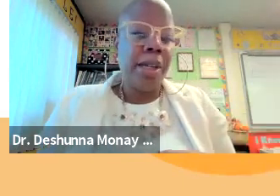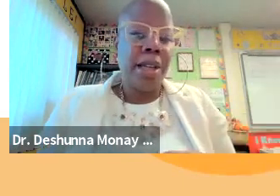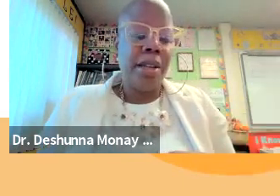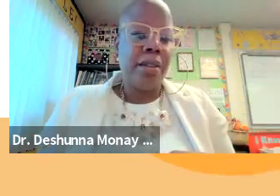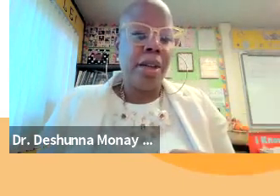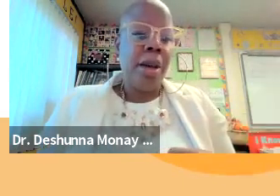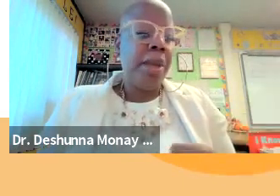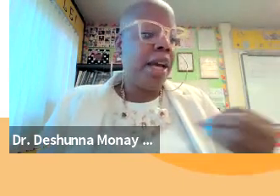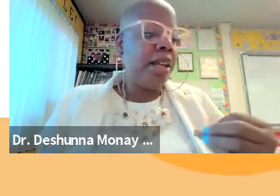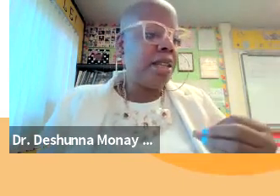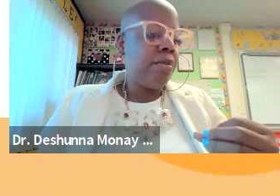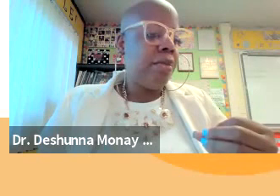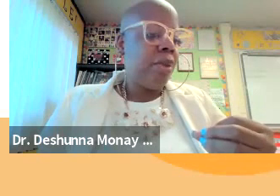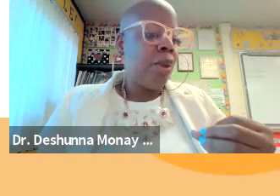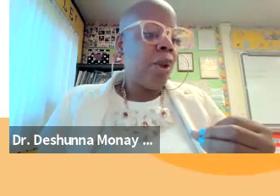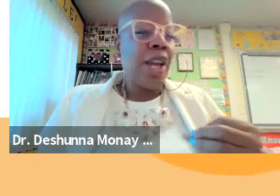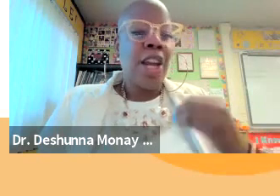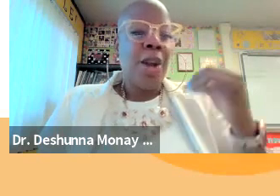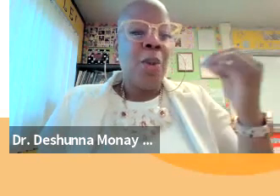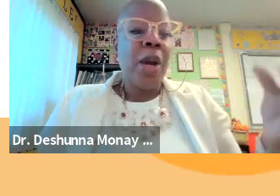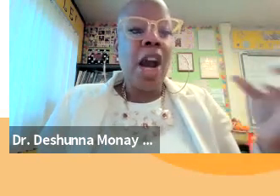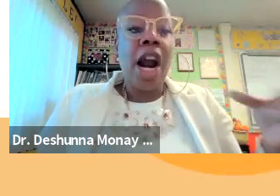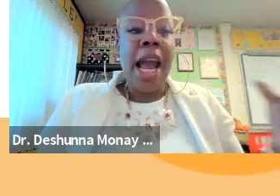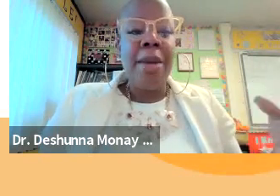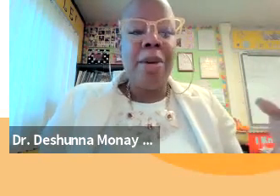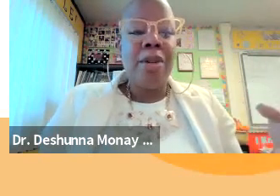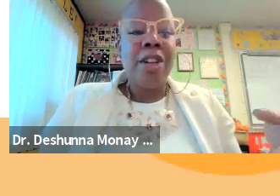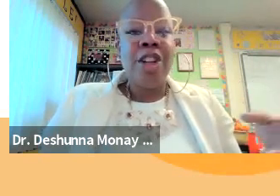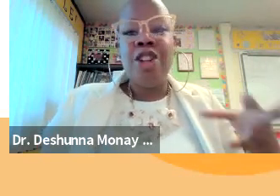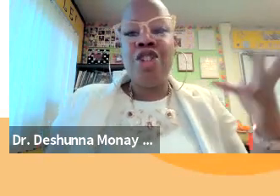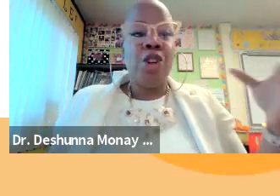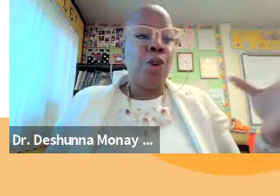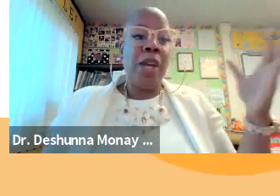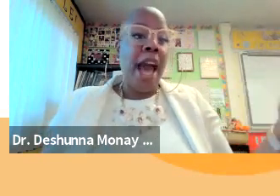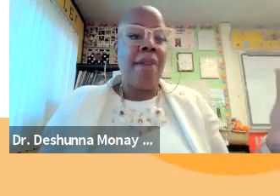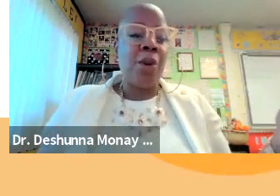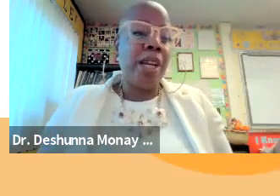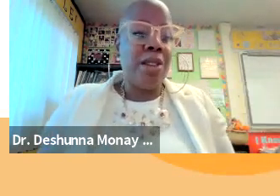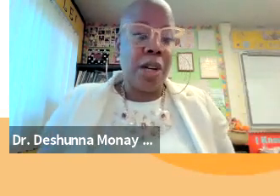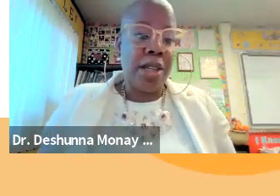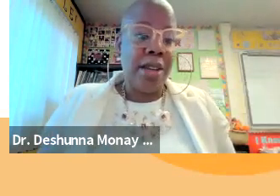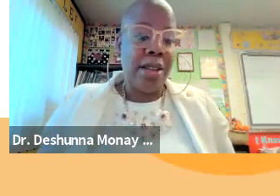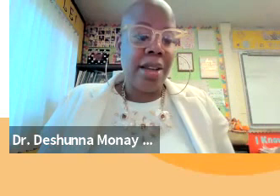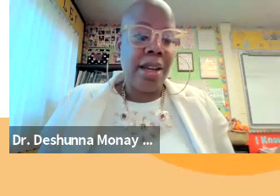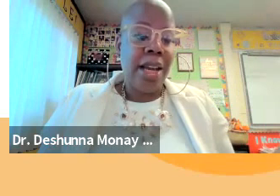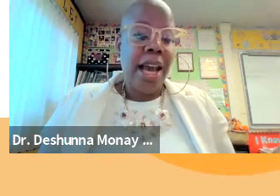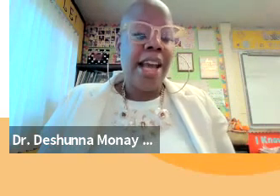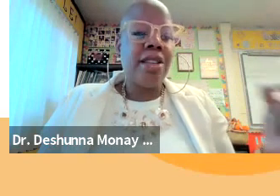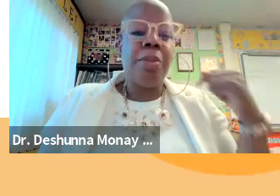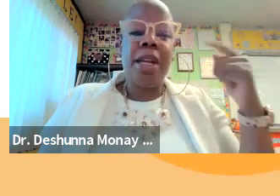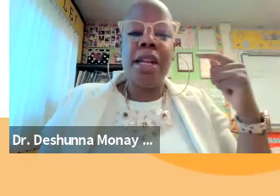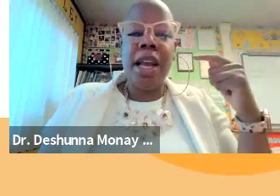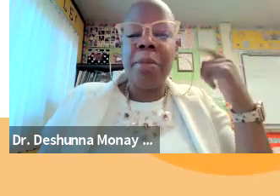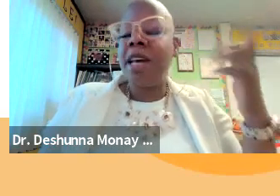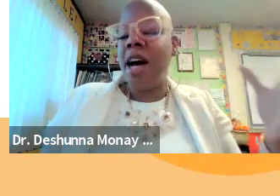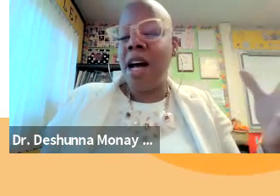building prisons, because we are able to, we have the resources. And